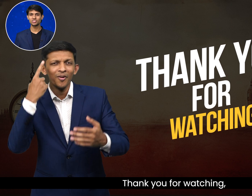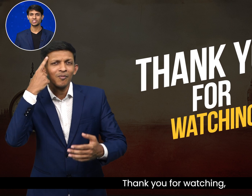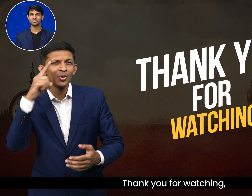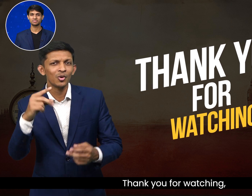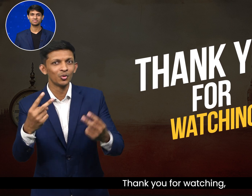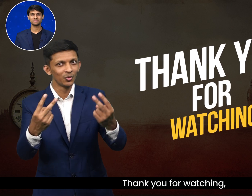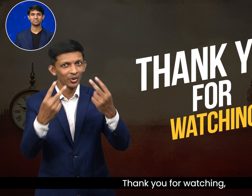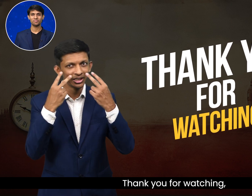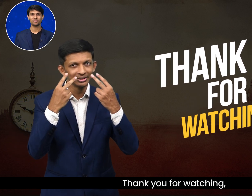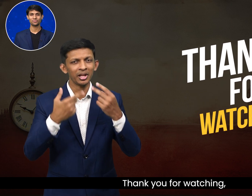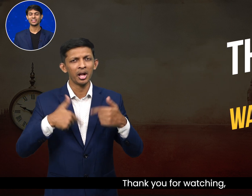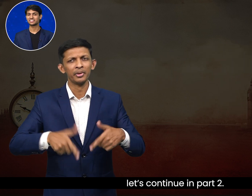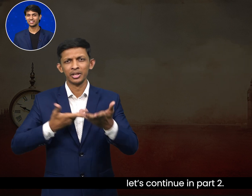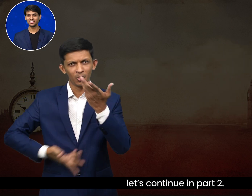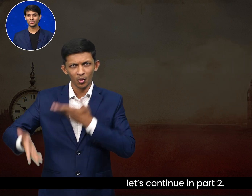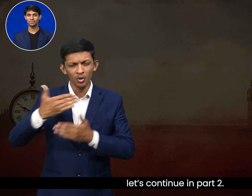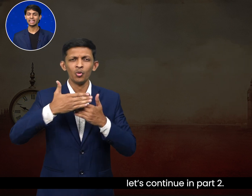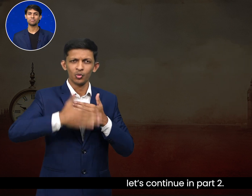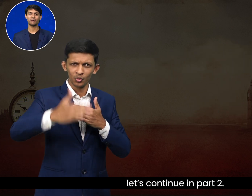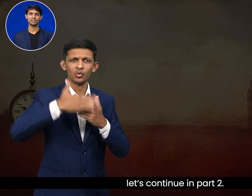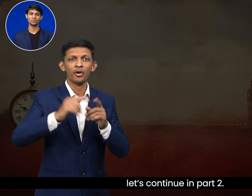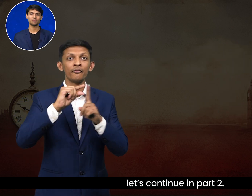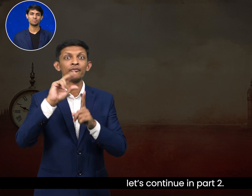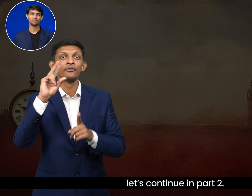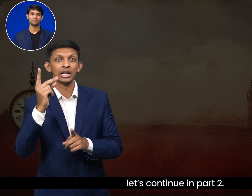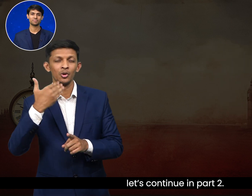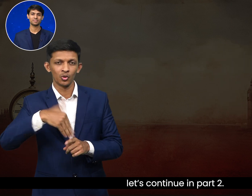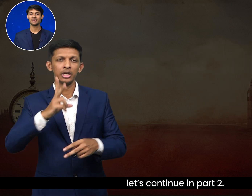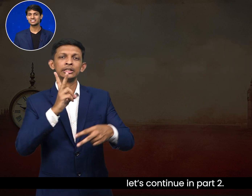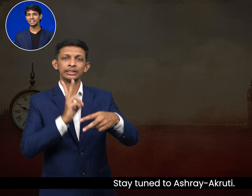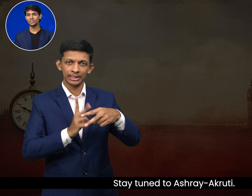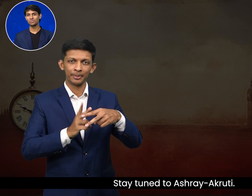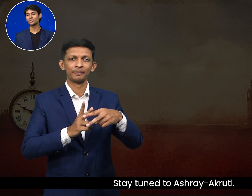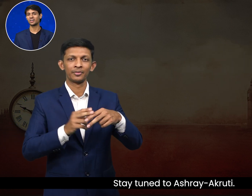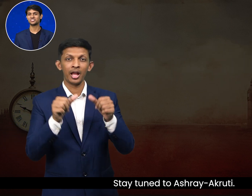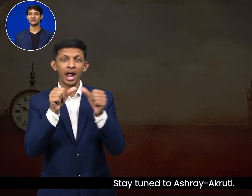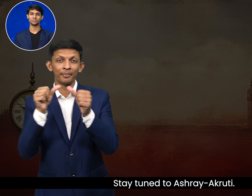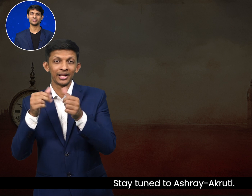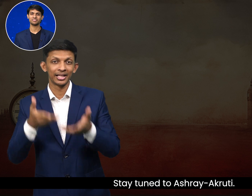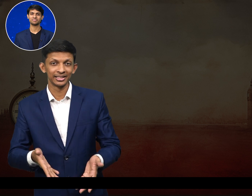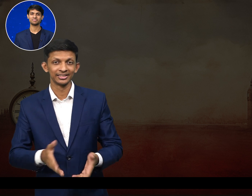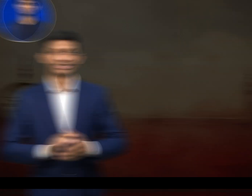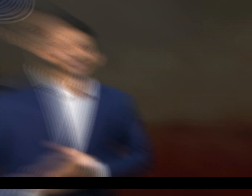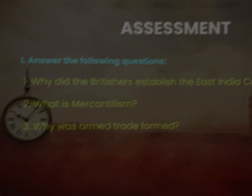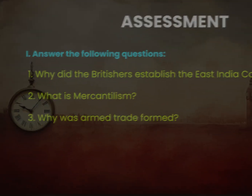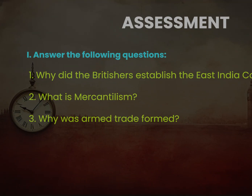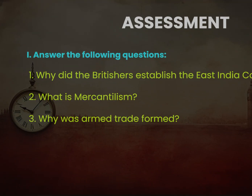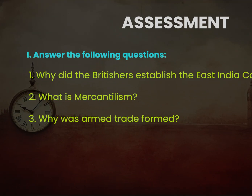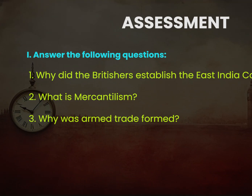Thank you for watching. Let's continue in part 2. Stay tuned to Ashray Akruti.